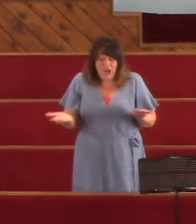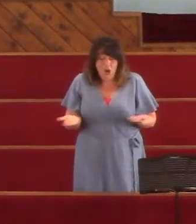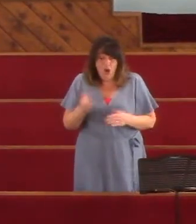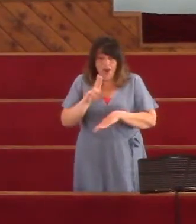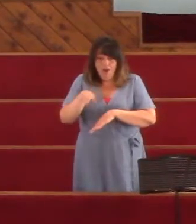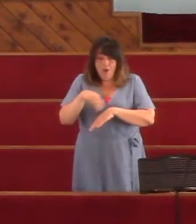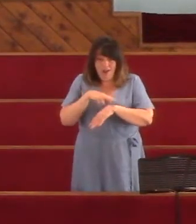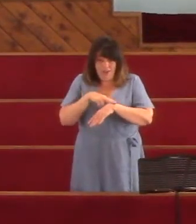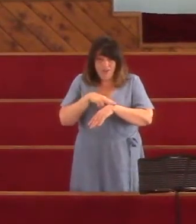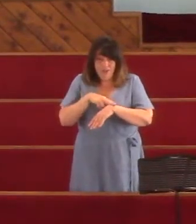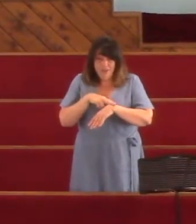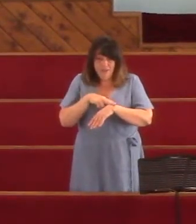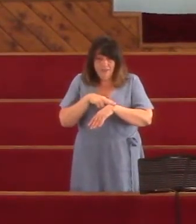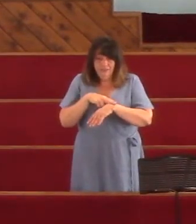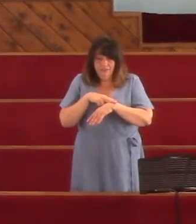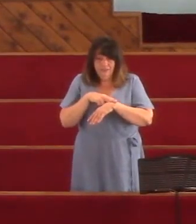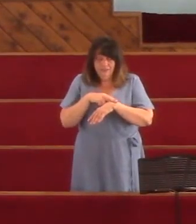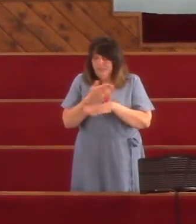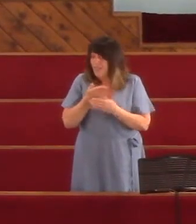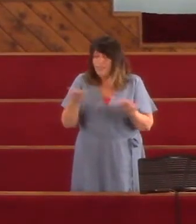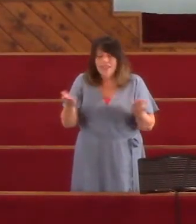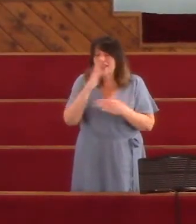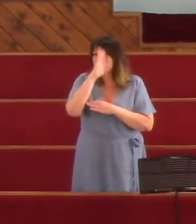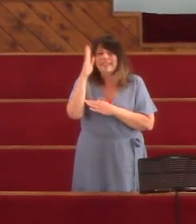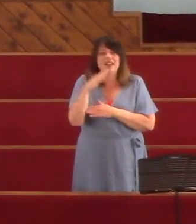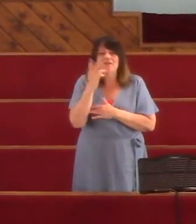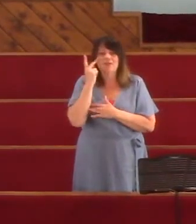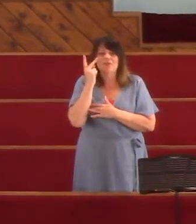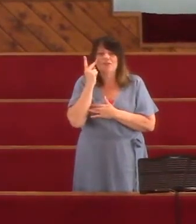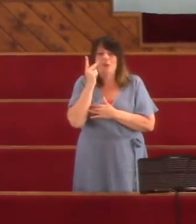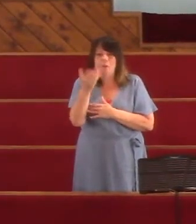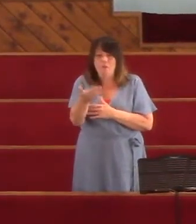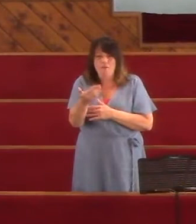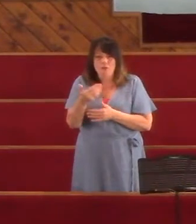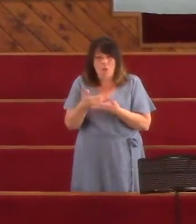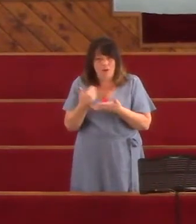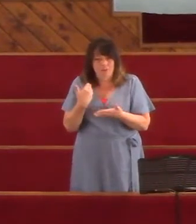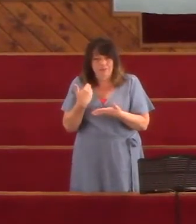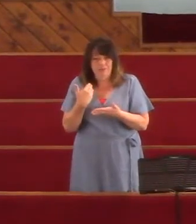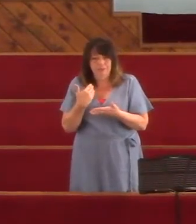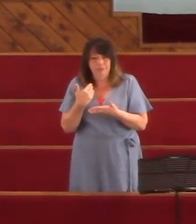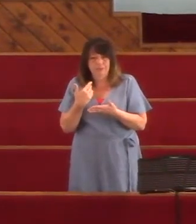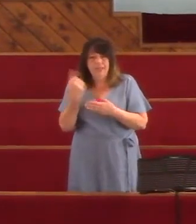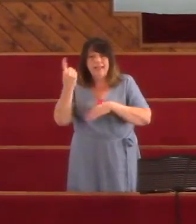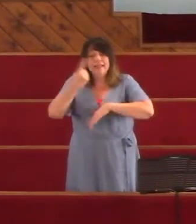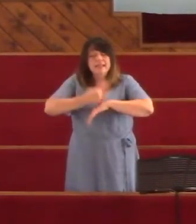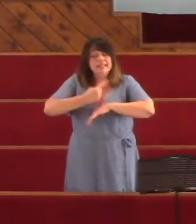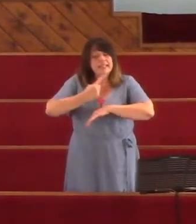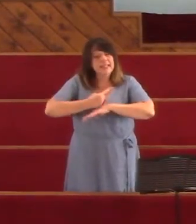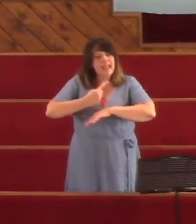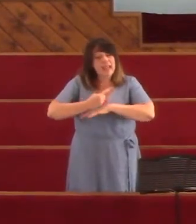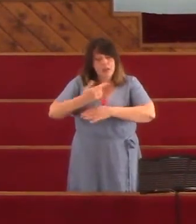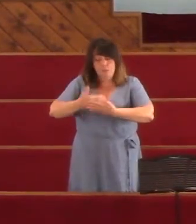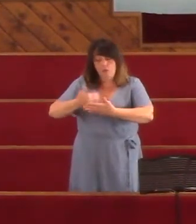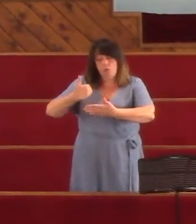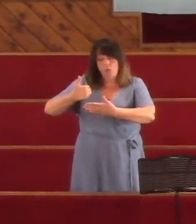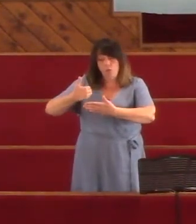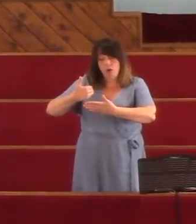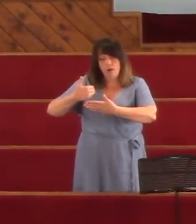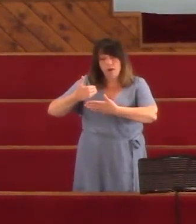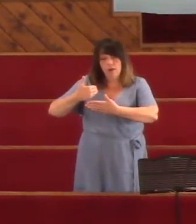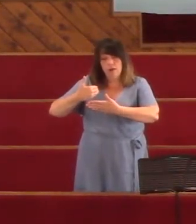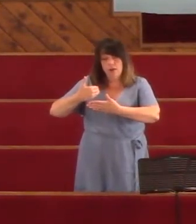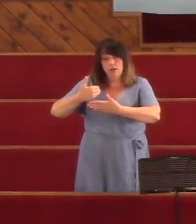never experienced before. I've never seen the day, my friend, when that I had to